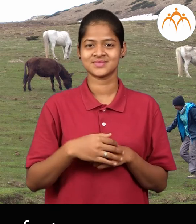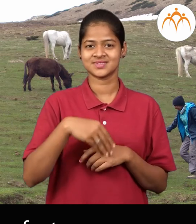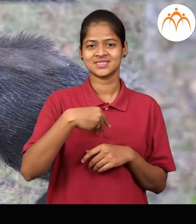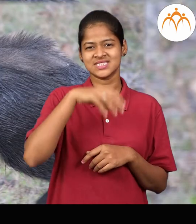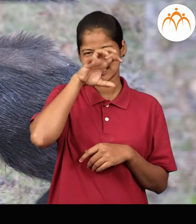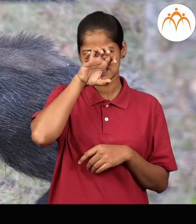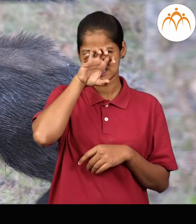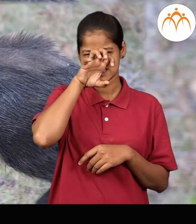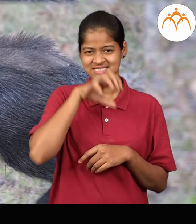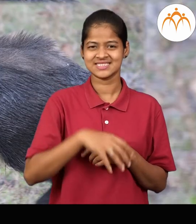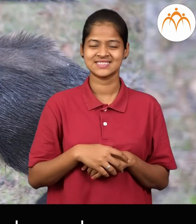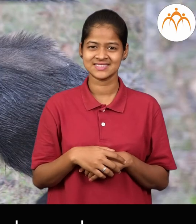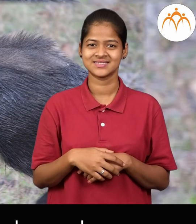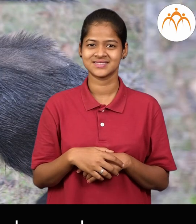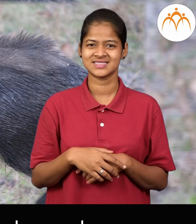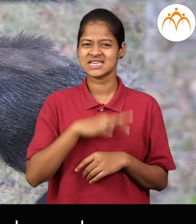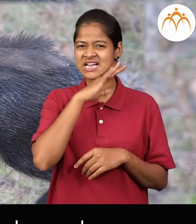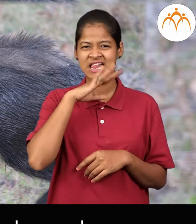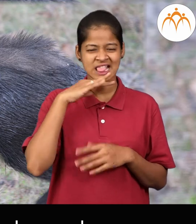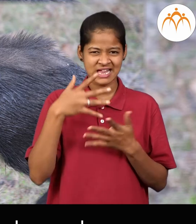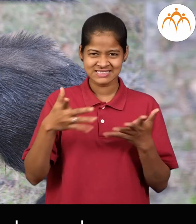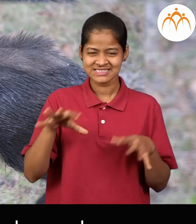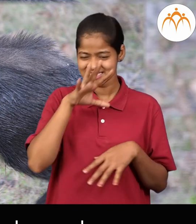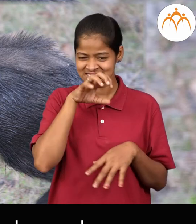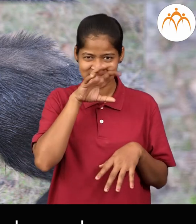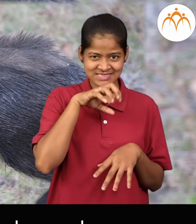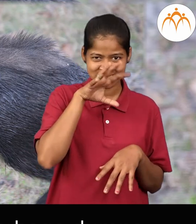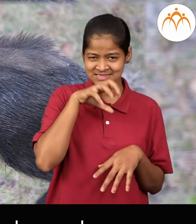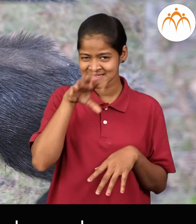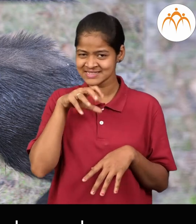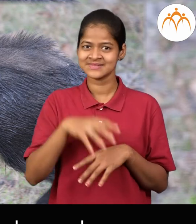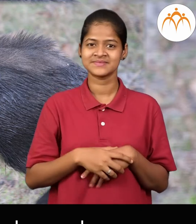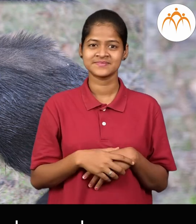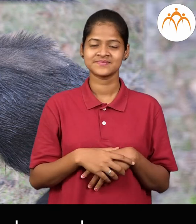Pig. Pigs are seen near garbage dumps.